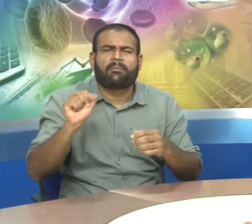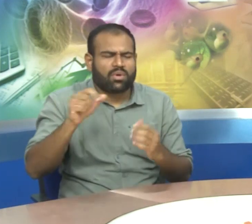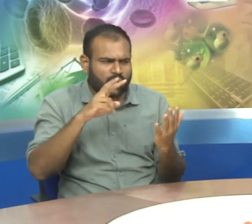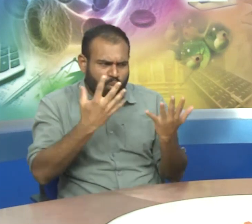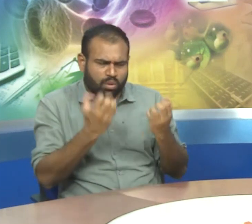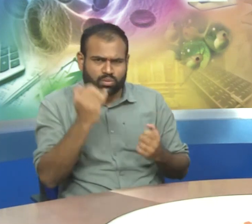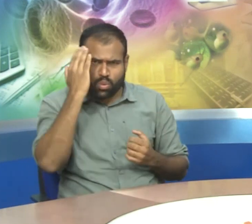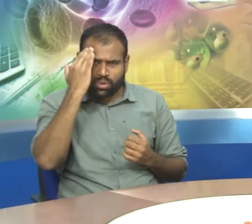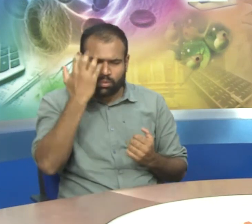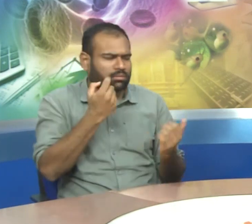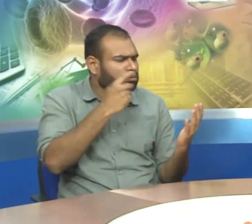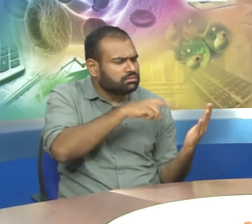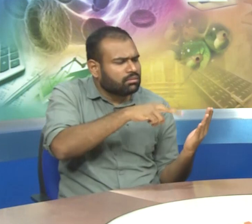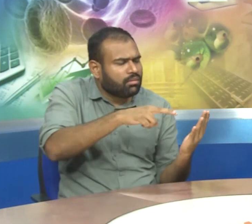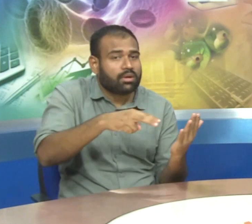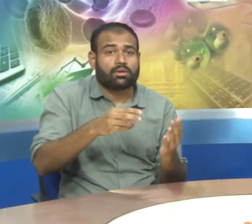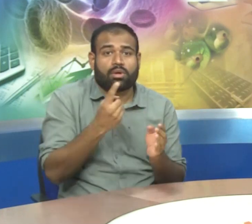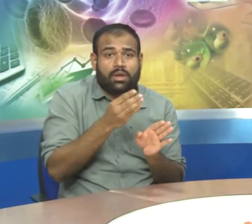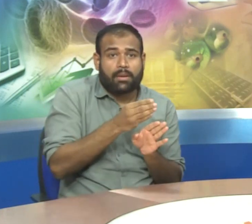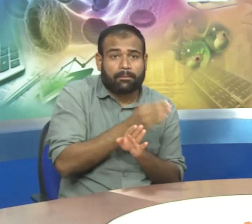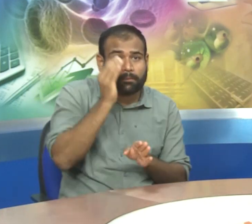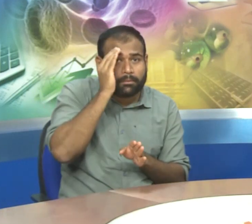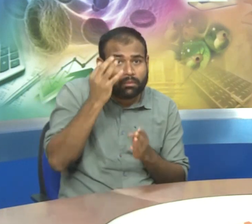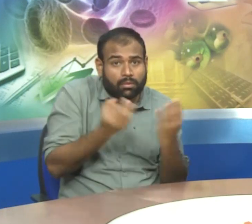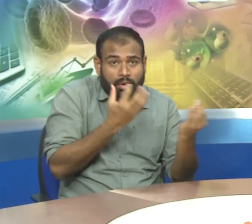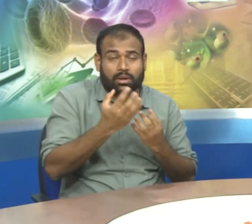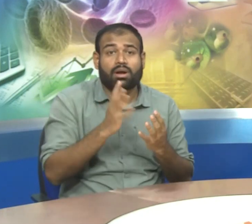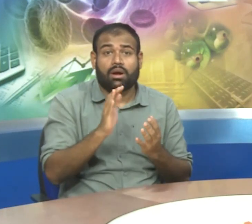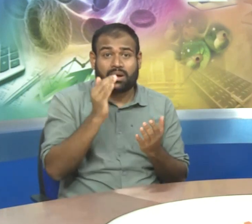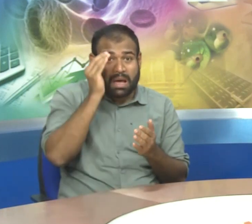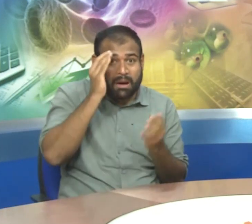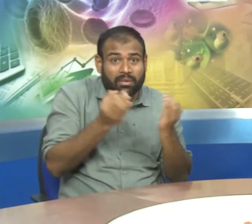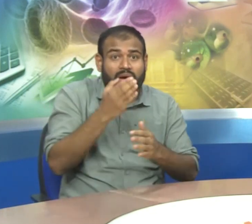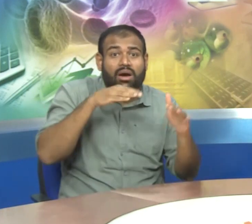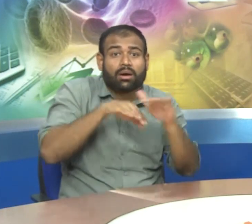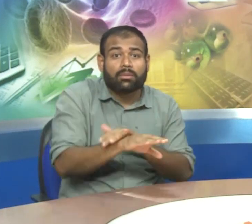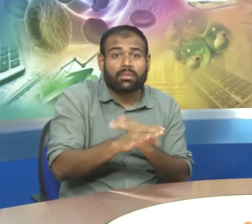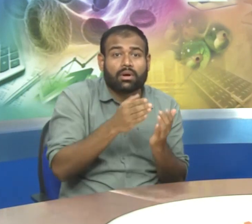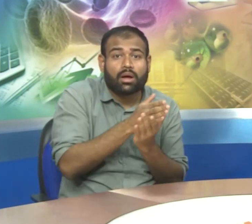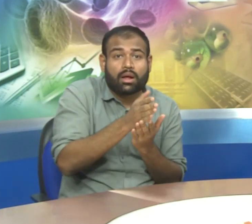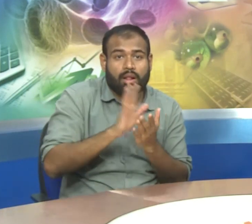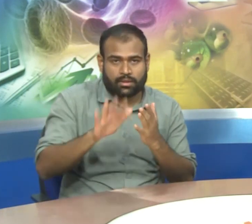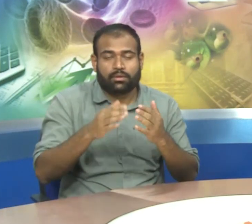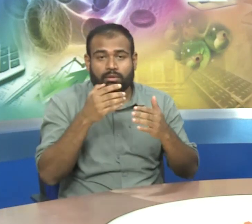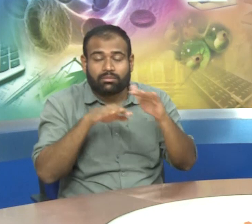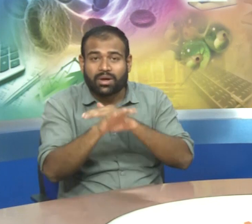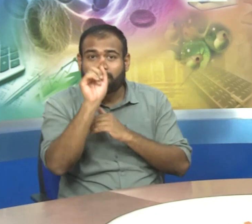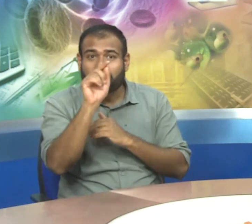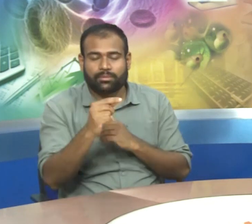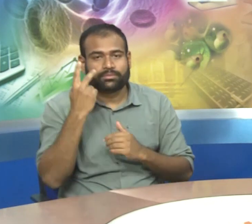And the current awareness services meet the current information needs of the users. The type of services provided under this